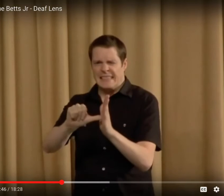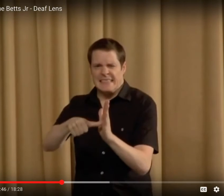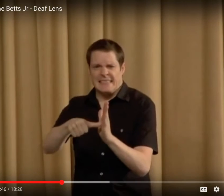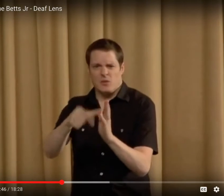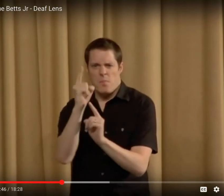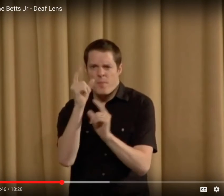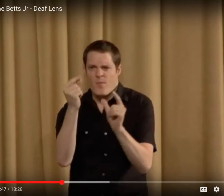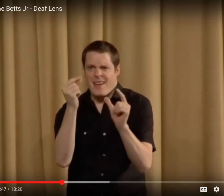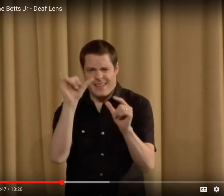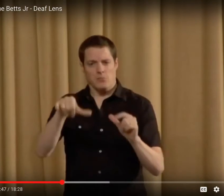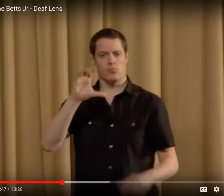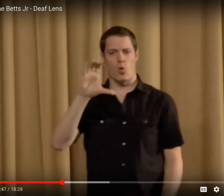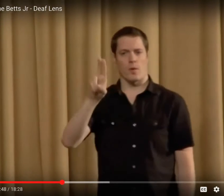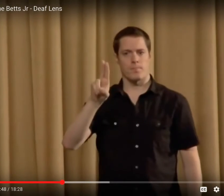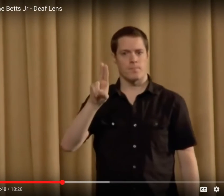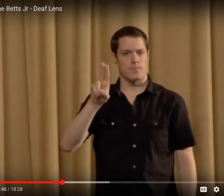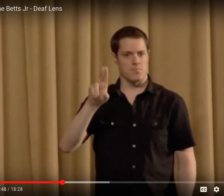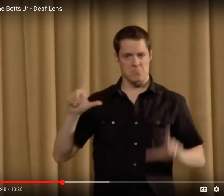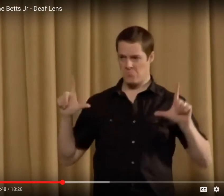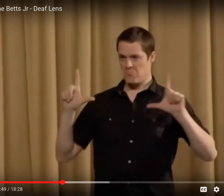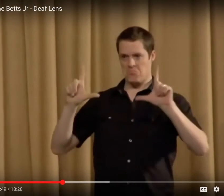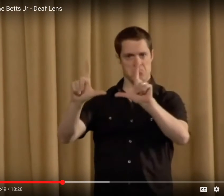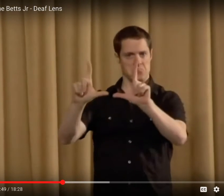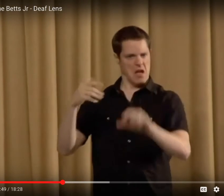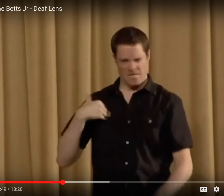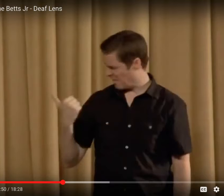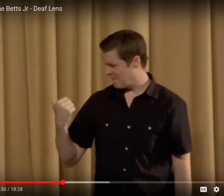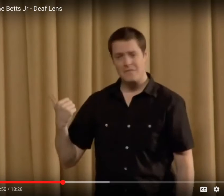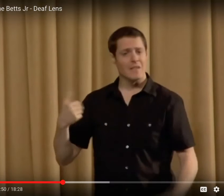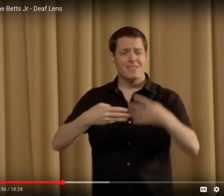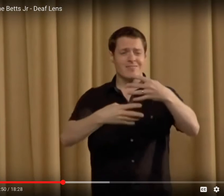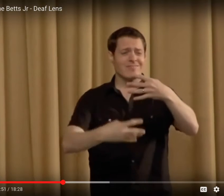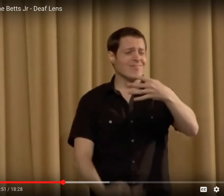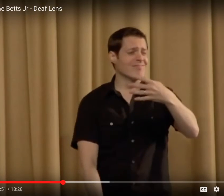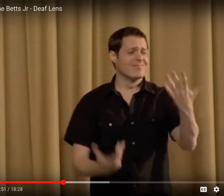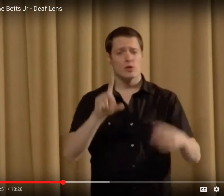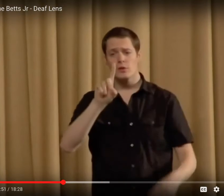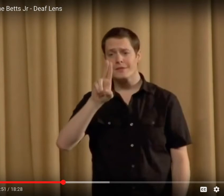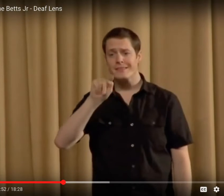show emotion. That one little moment is what a close up is for.